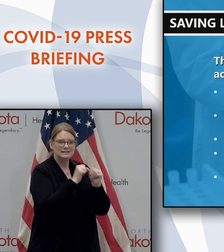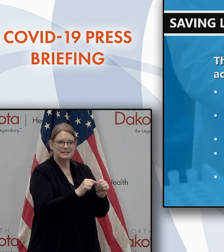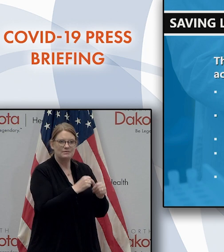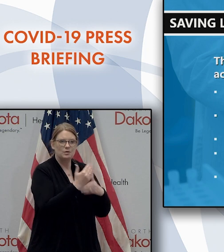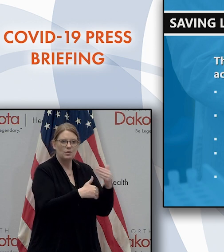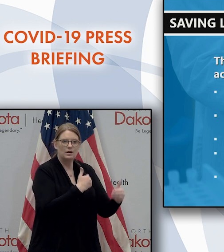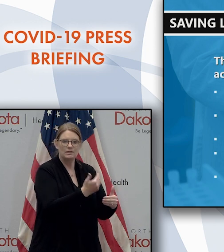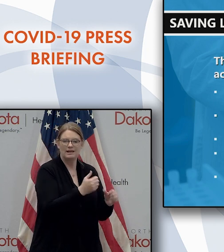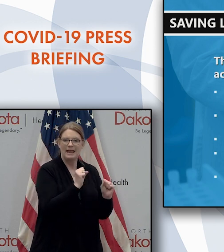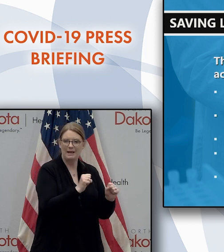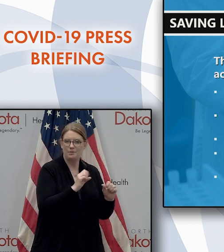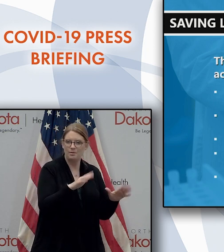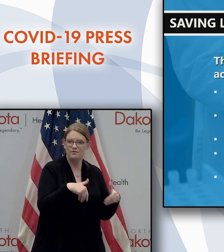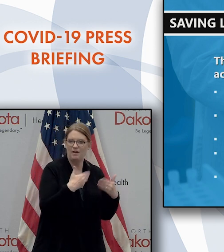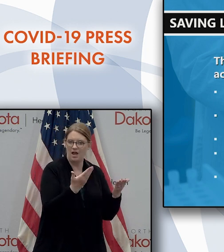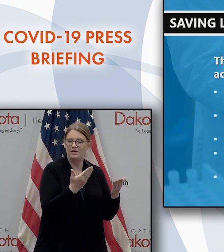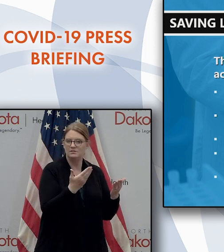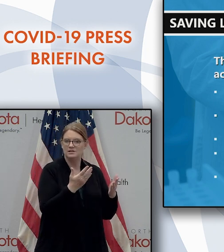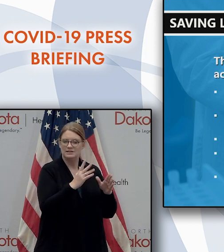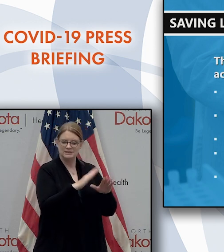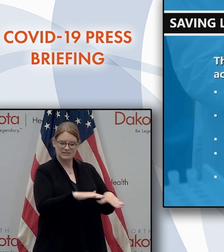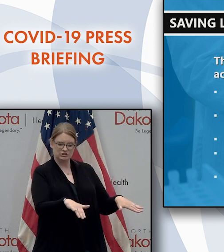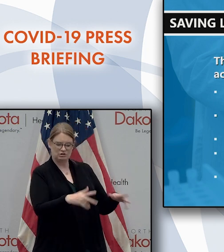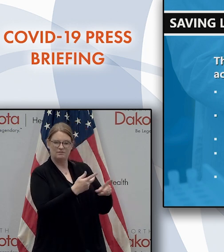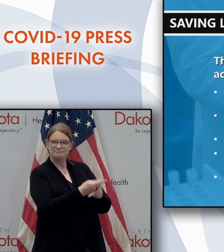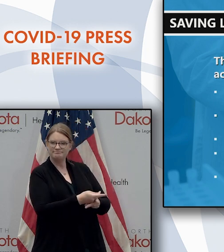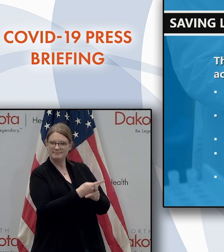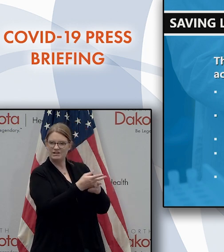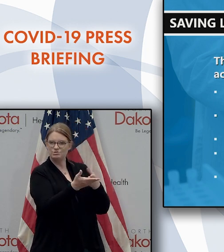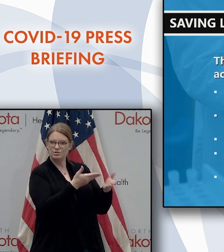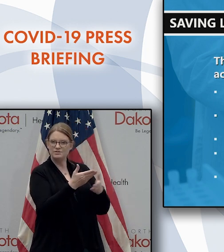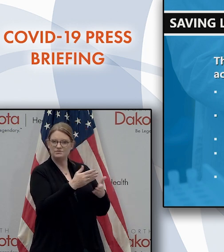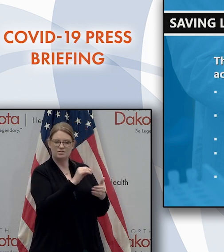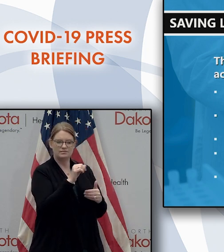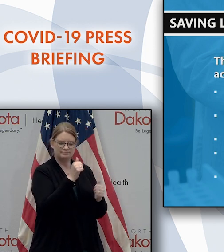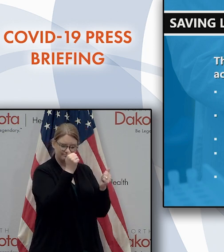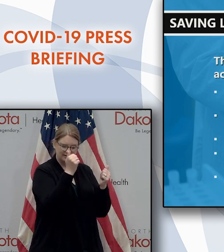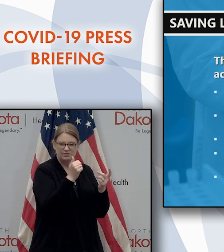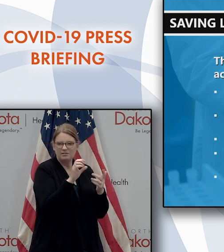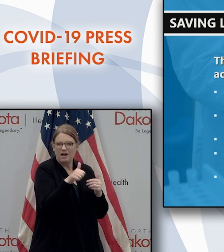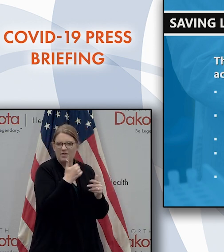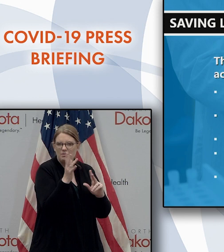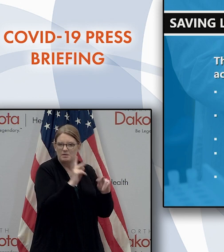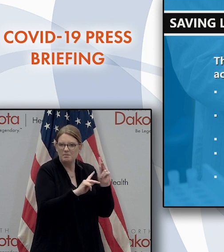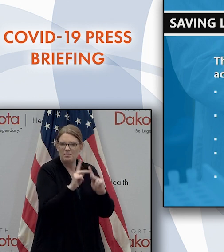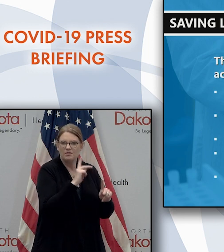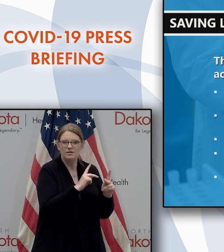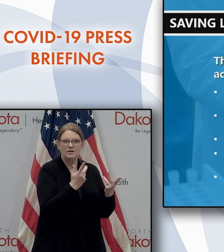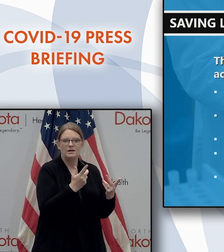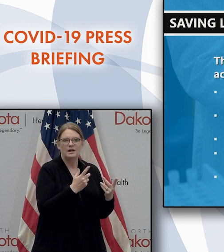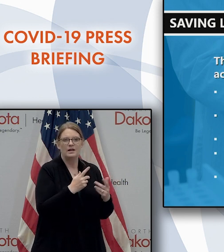going, and they were able to provide childcare services for our health, safety, and other lifeline workers.